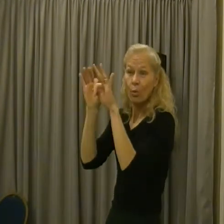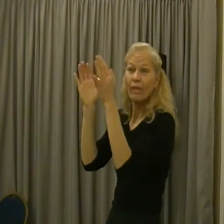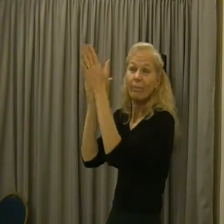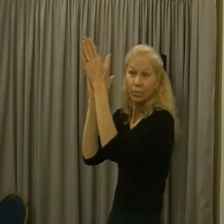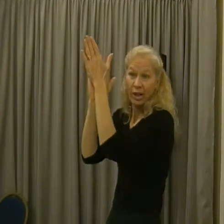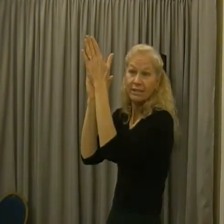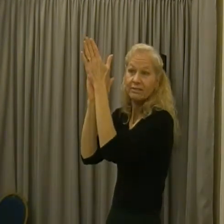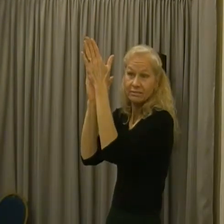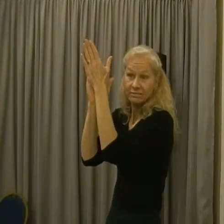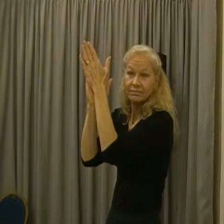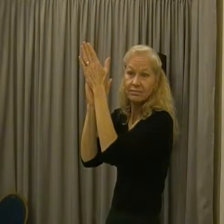24.